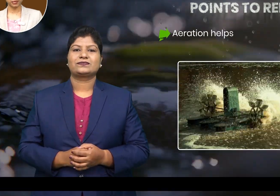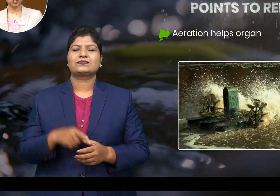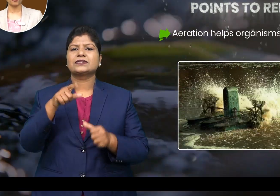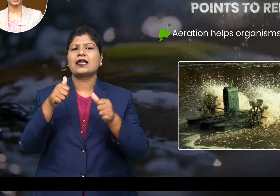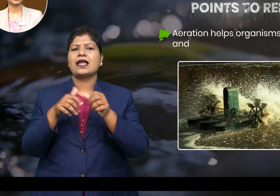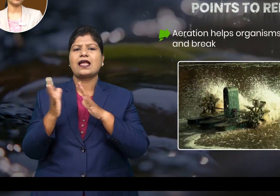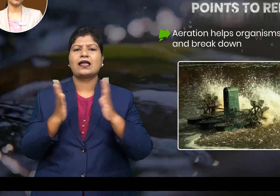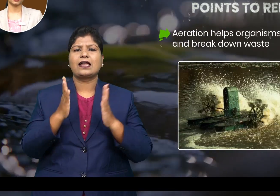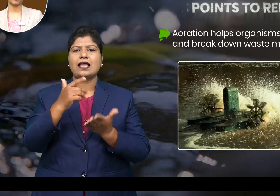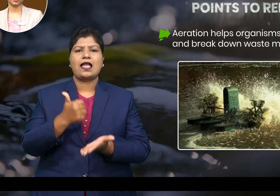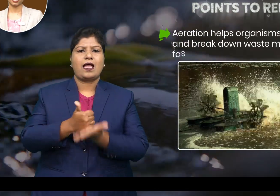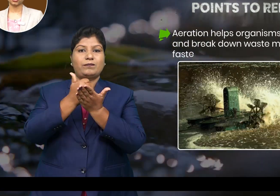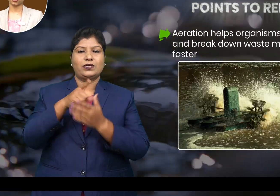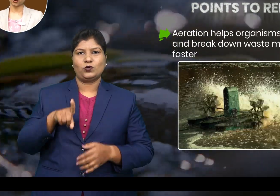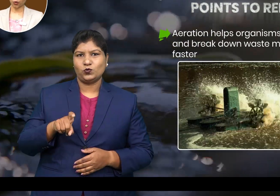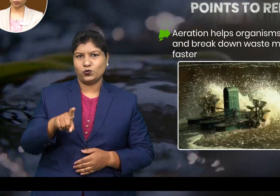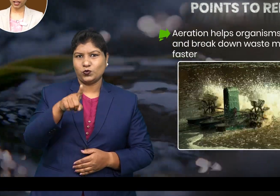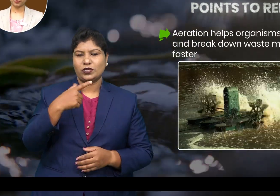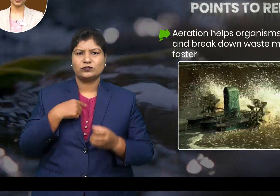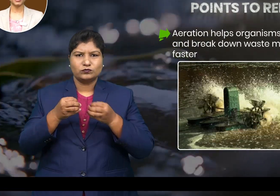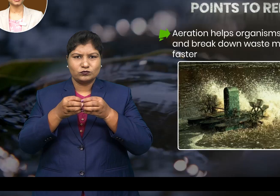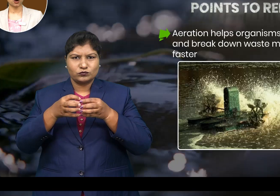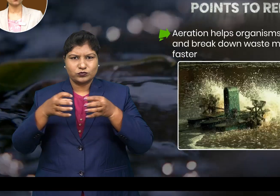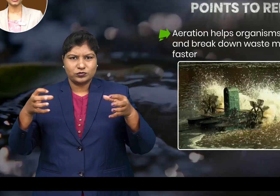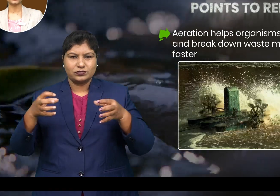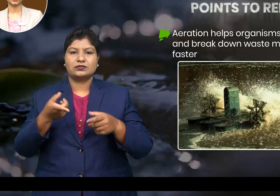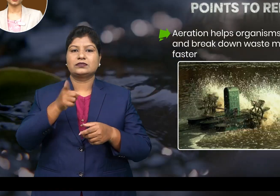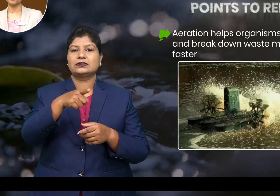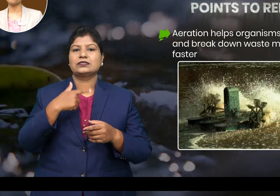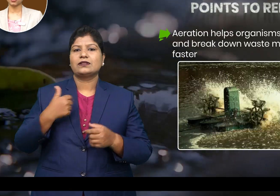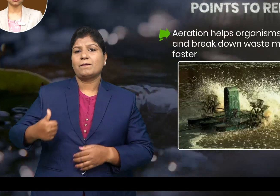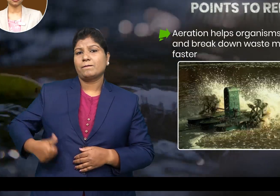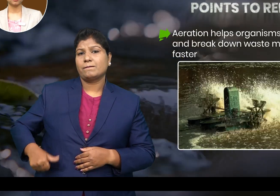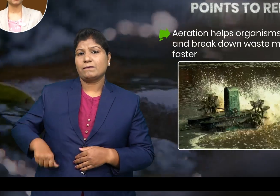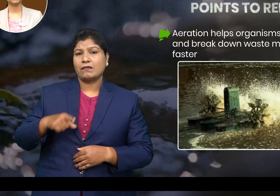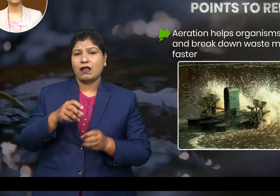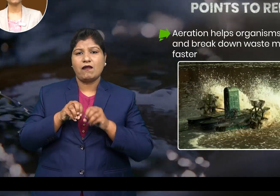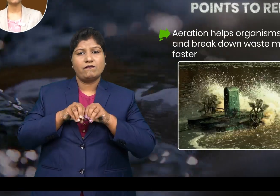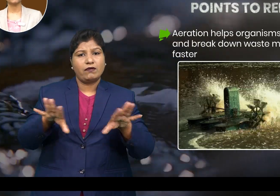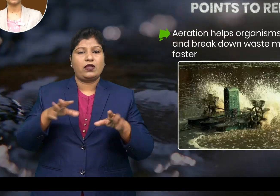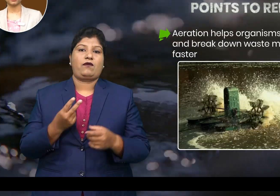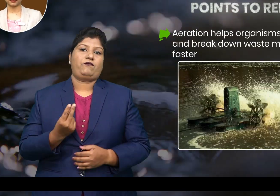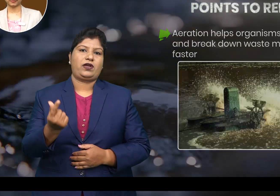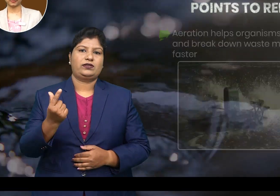Aeration helps organisms to grow and break down waste material faster.